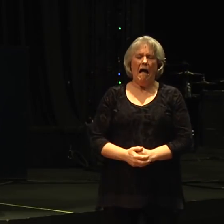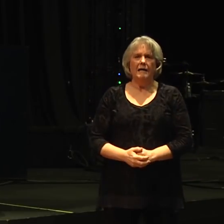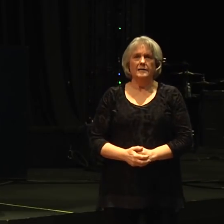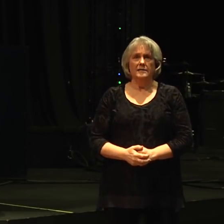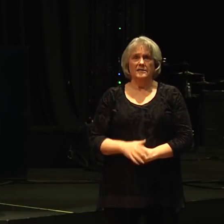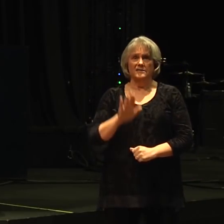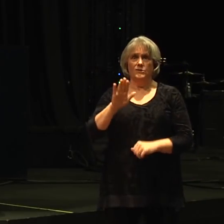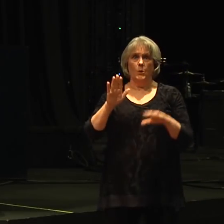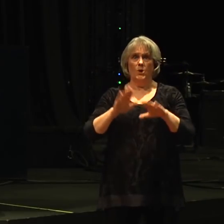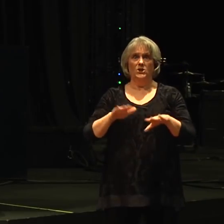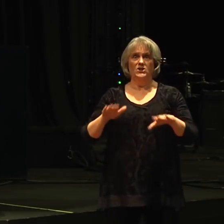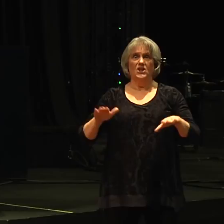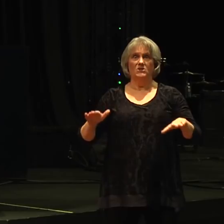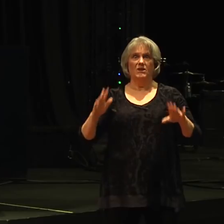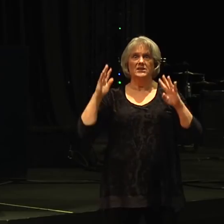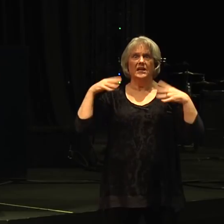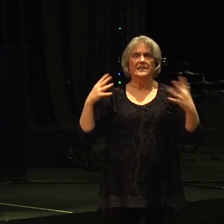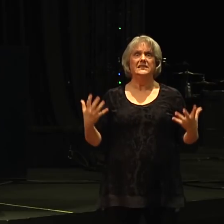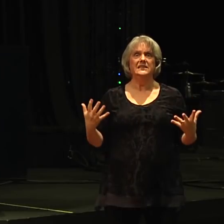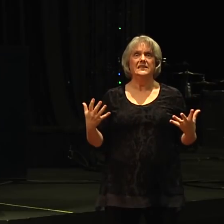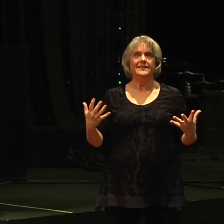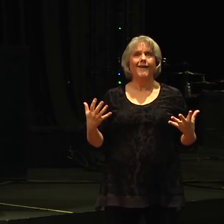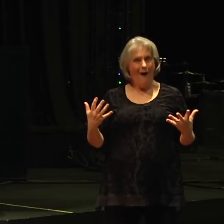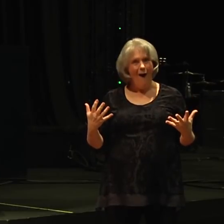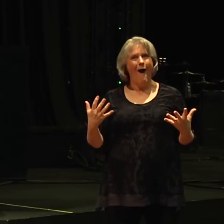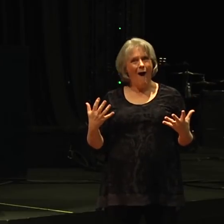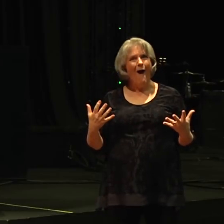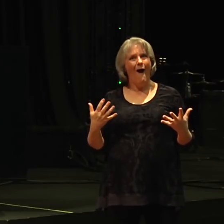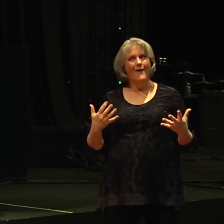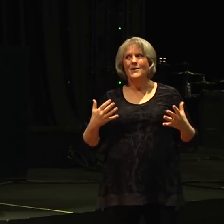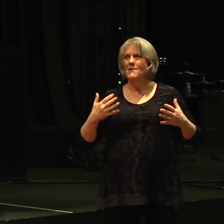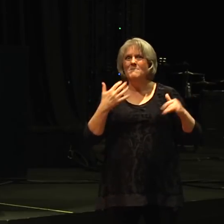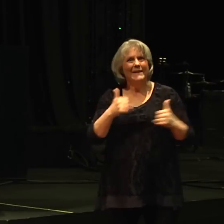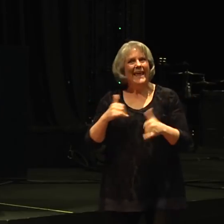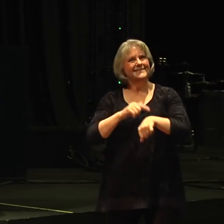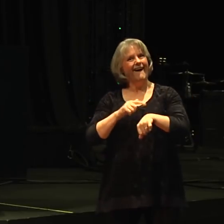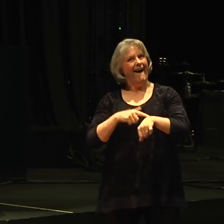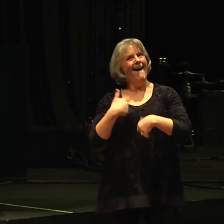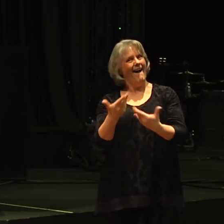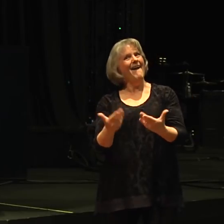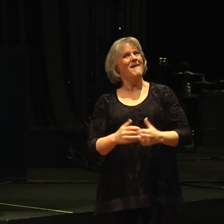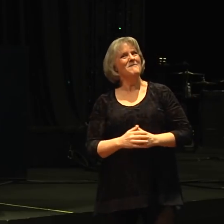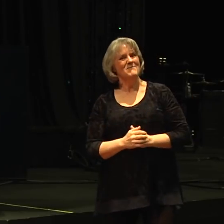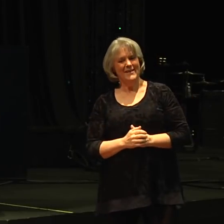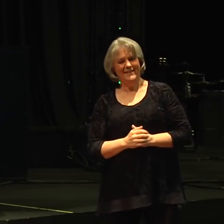Do the little ones have cabin fever? Get creative with playtime.